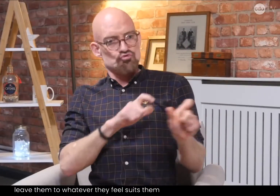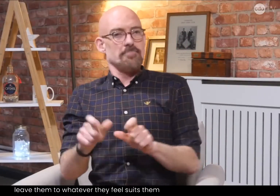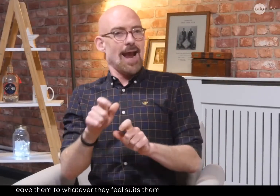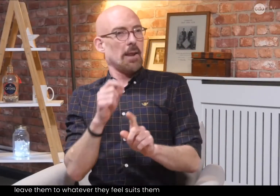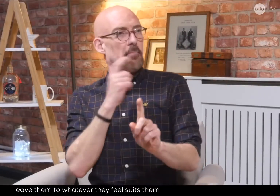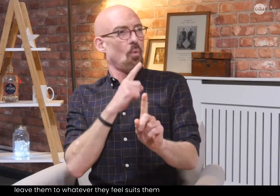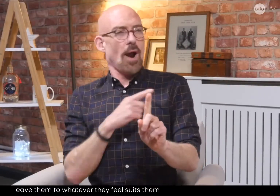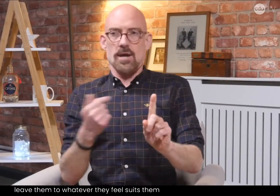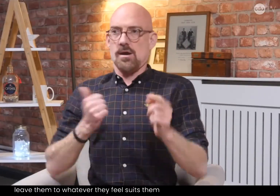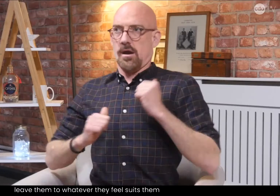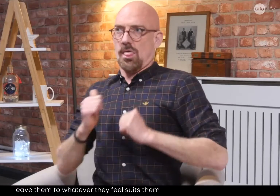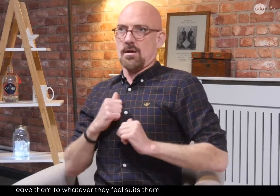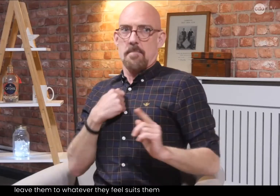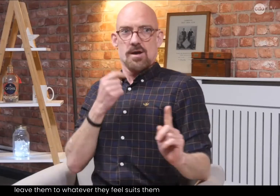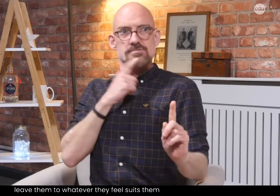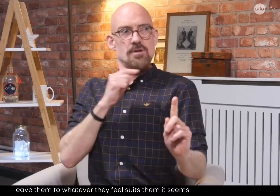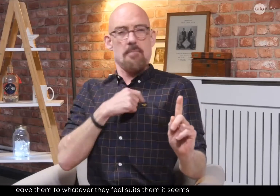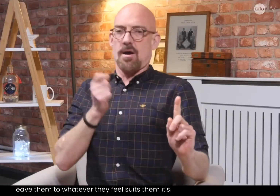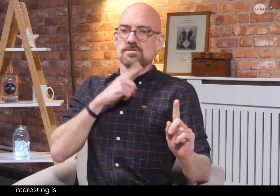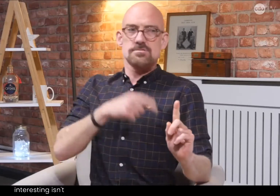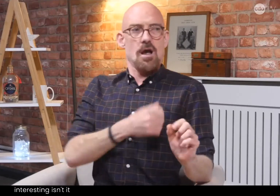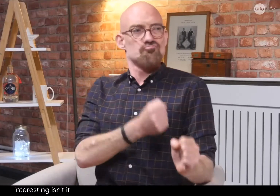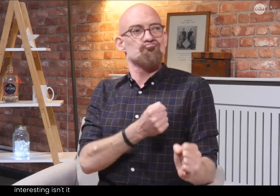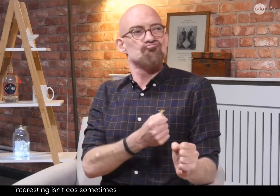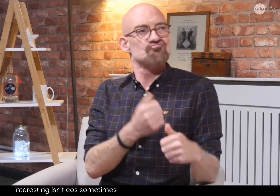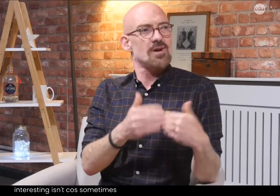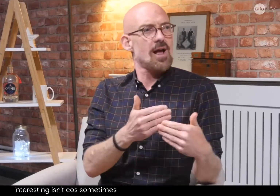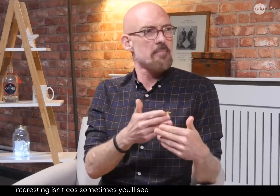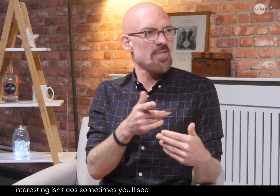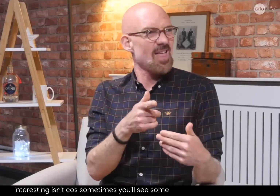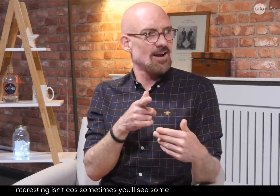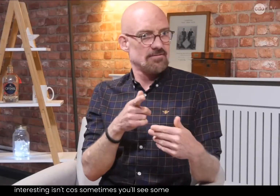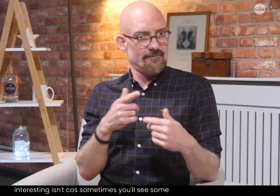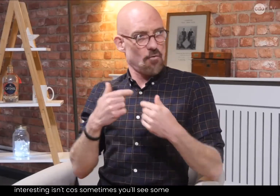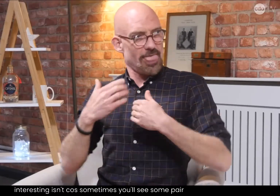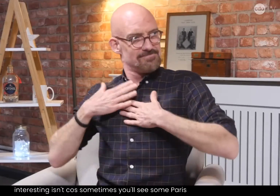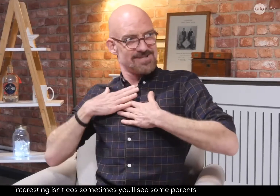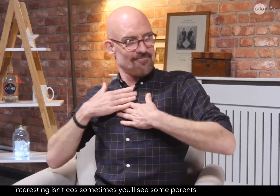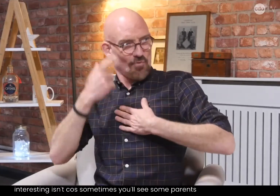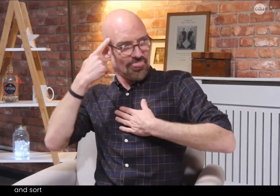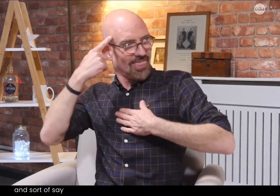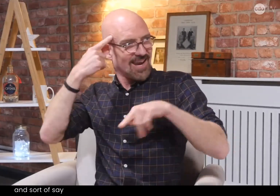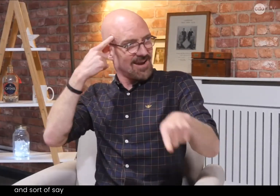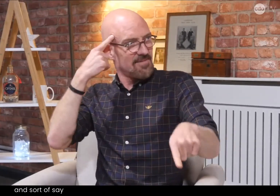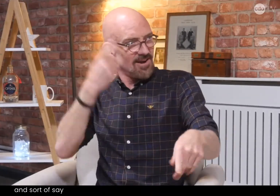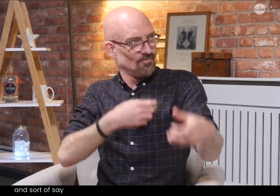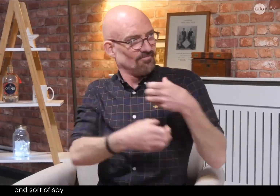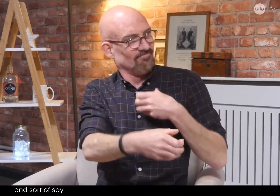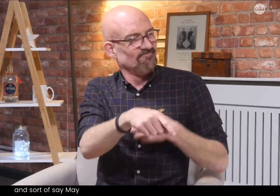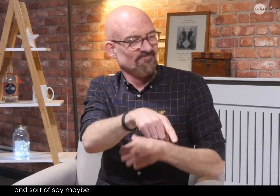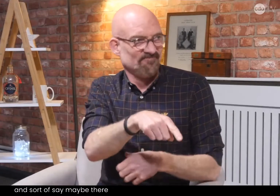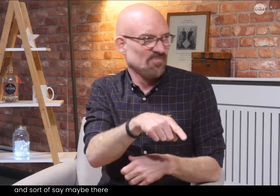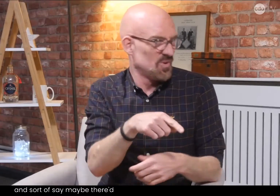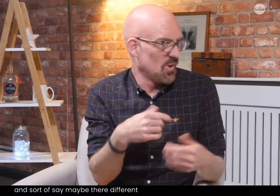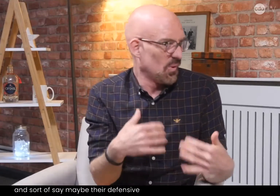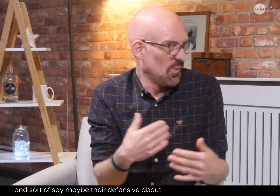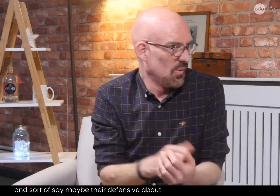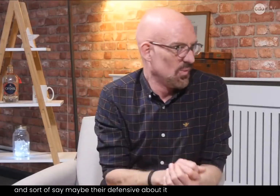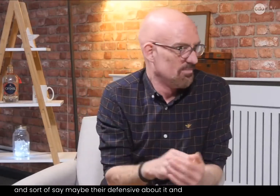And it's interesting, isn't it? Because sometimes you'll see some parents and sort of say, maybe they're defensive about it and they're thinking, oh, you know, yeah, my